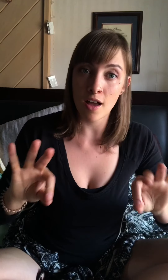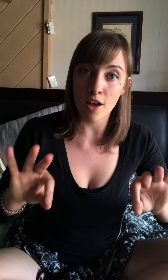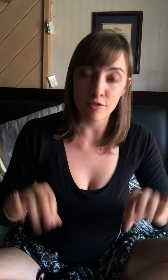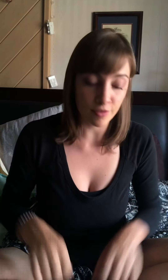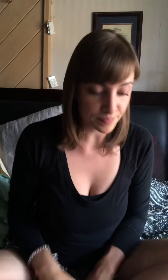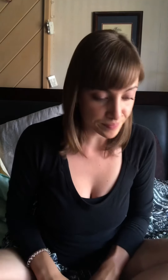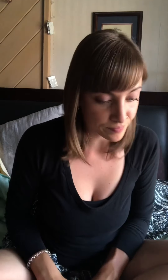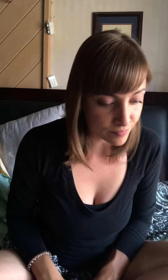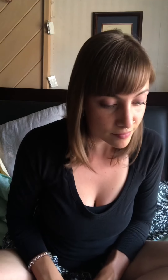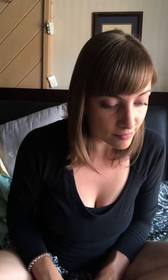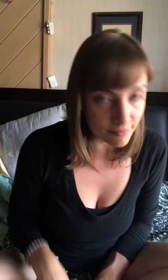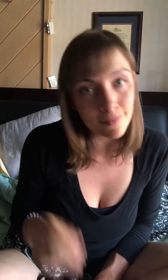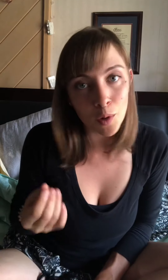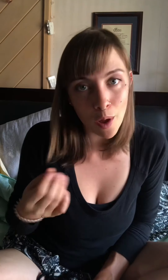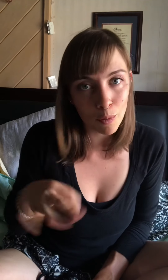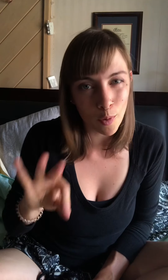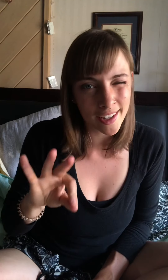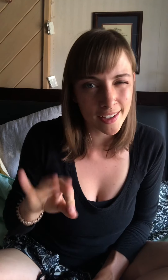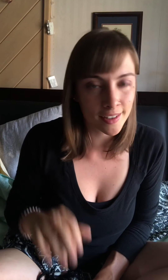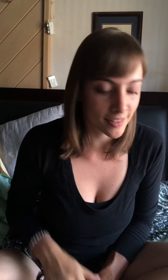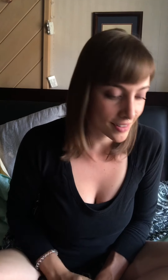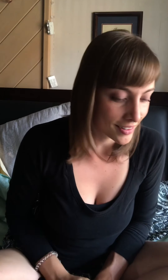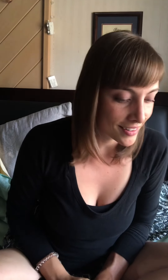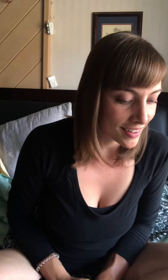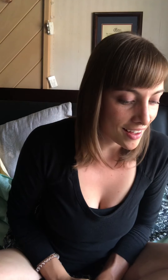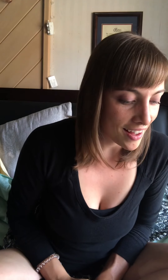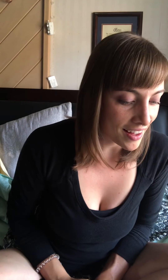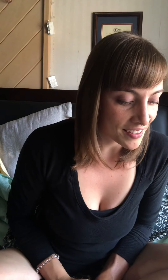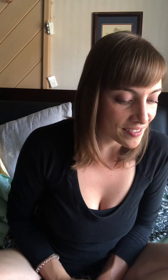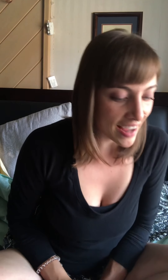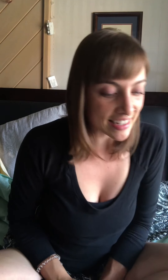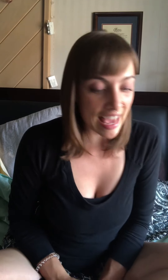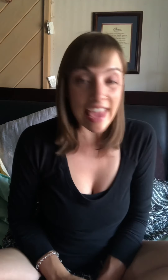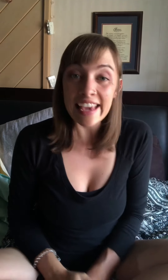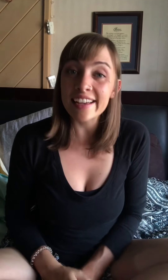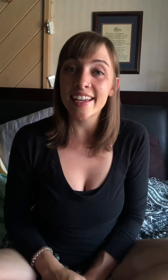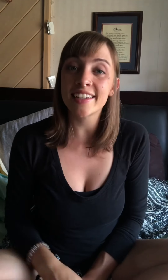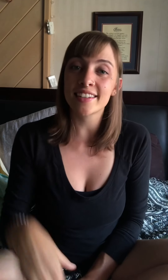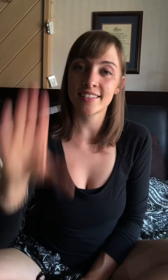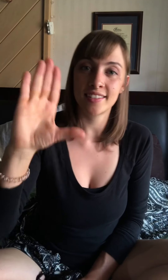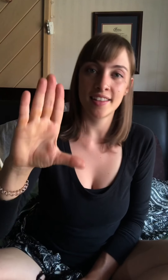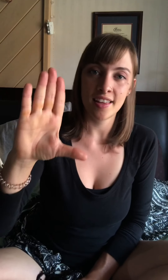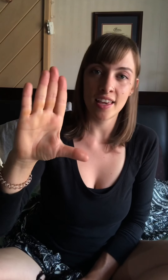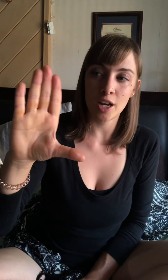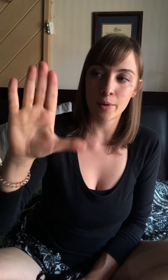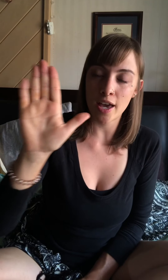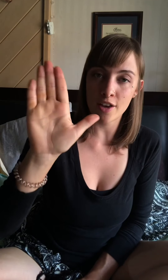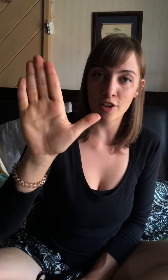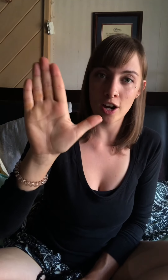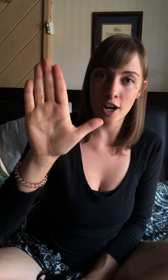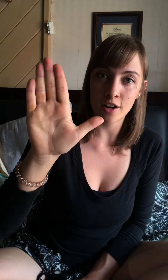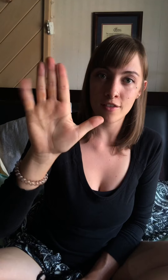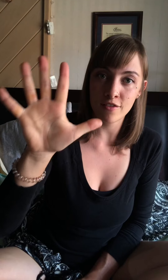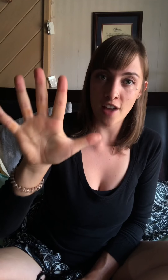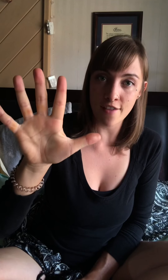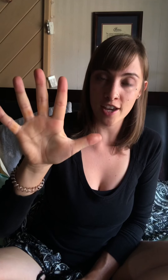Of. Well, one hand. All right, and here we have our 5 hand